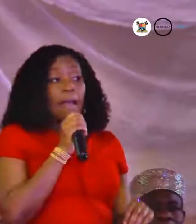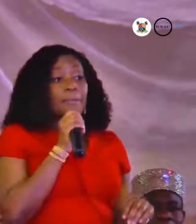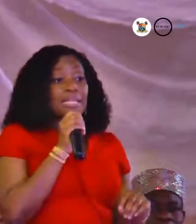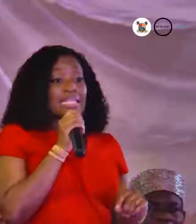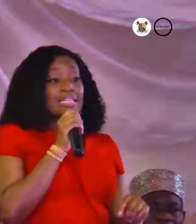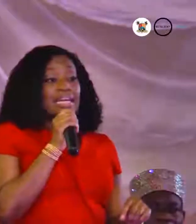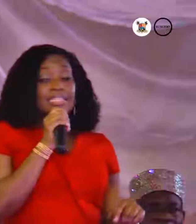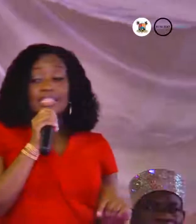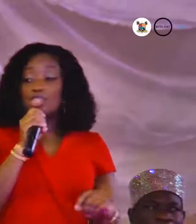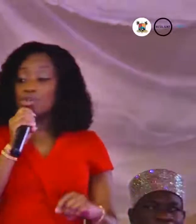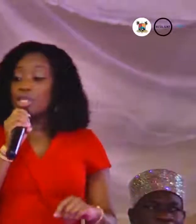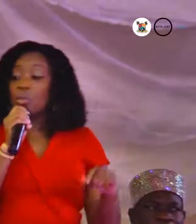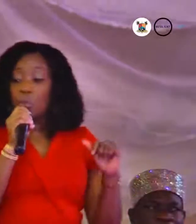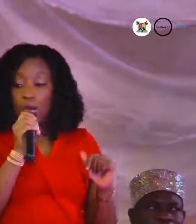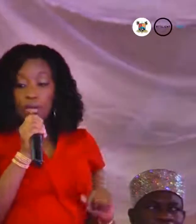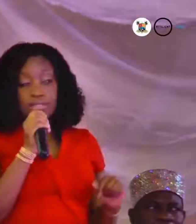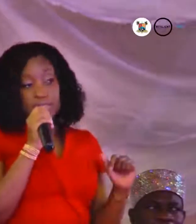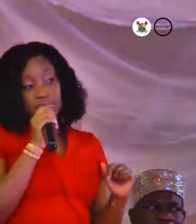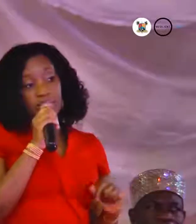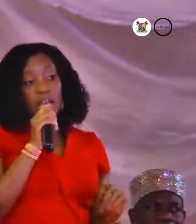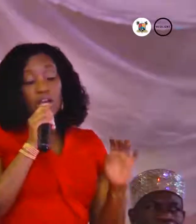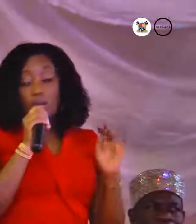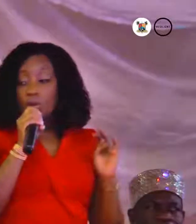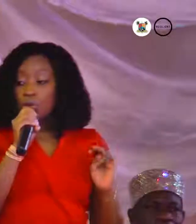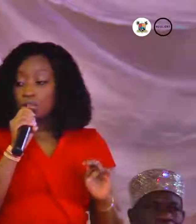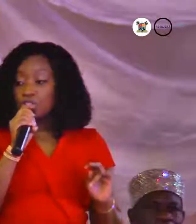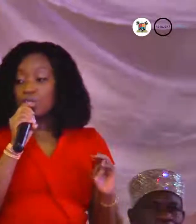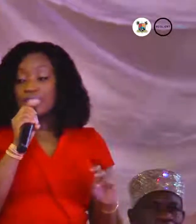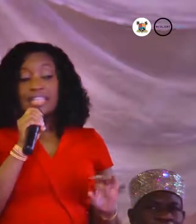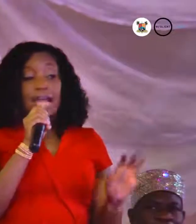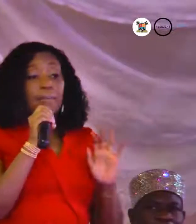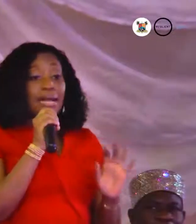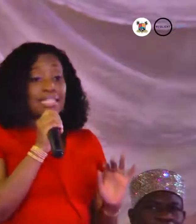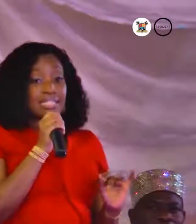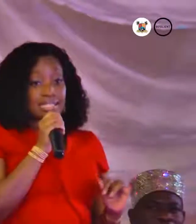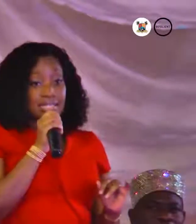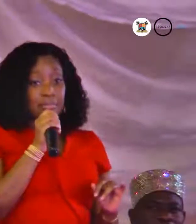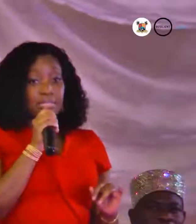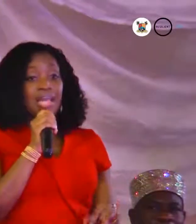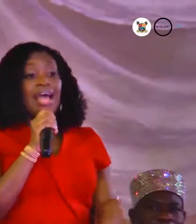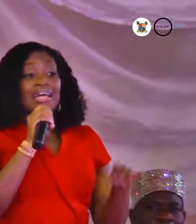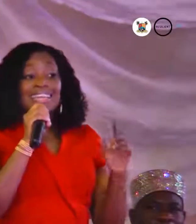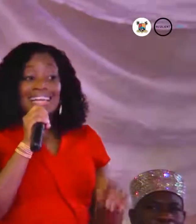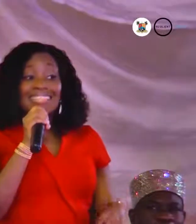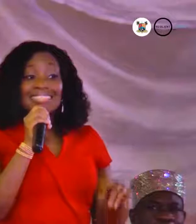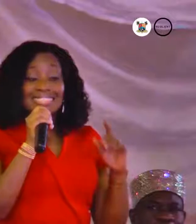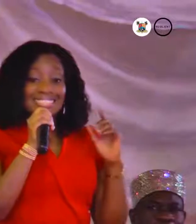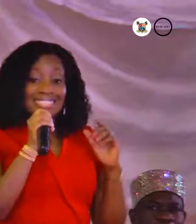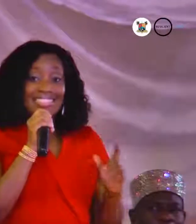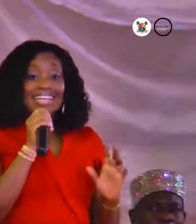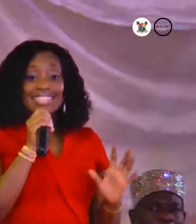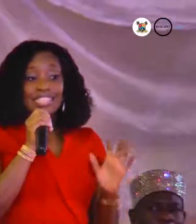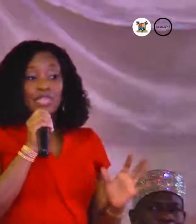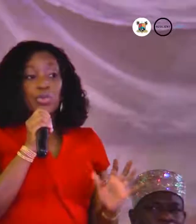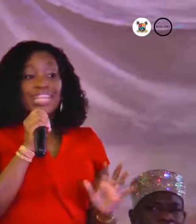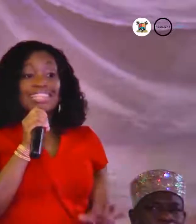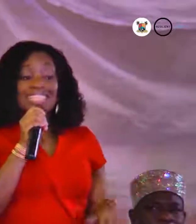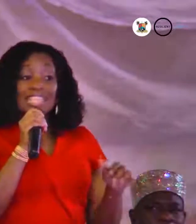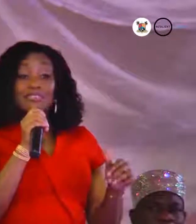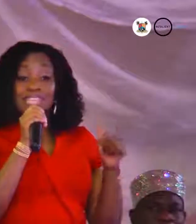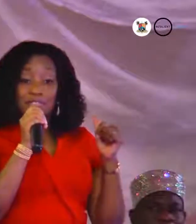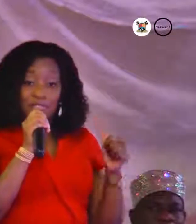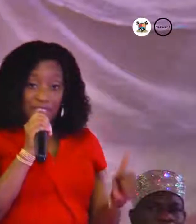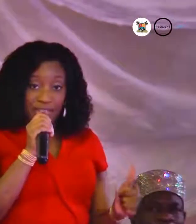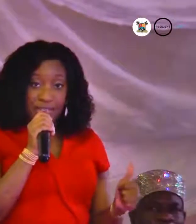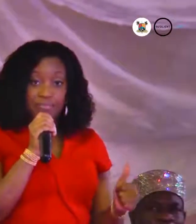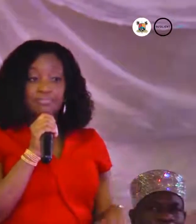robust, meaning that they need to be well-conceived, constructed, and managed systems that are designed in a way that